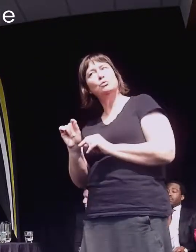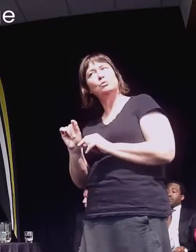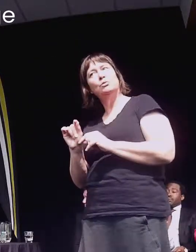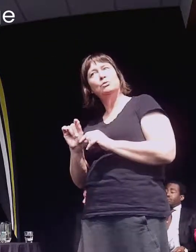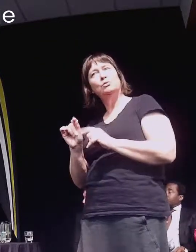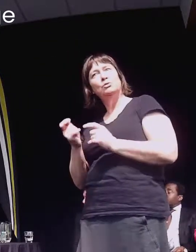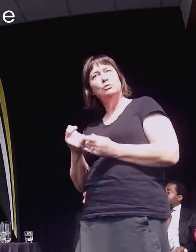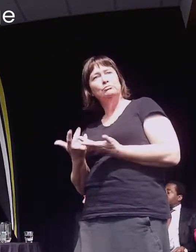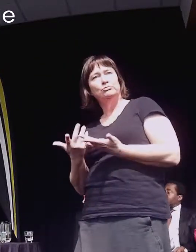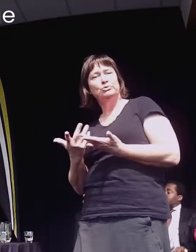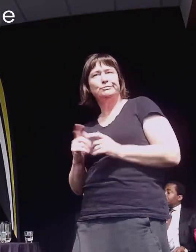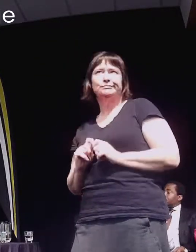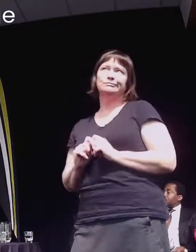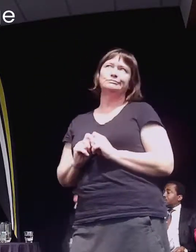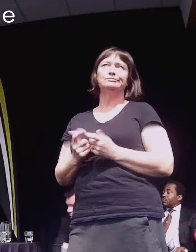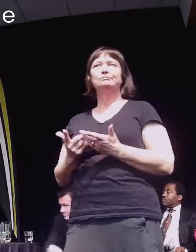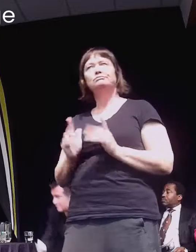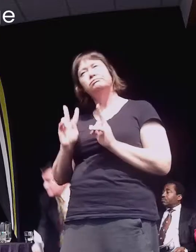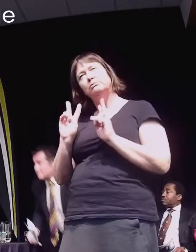timelines surrounding these?